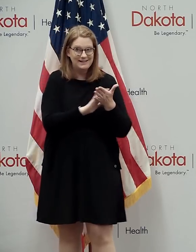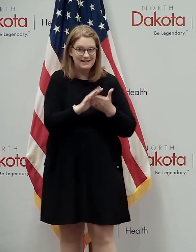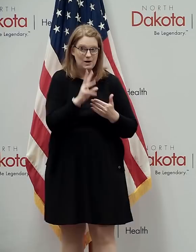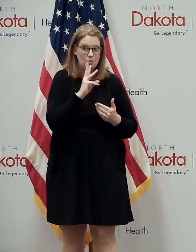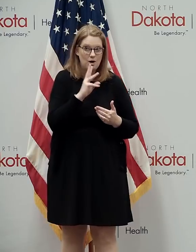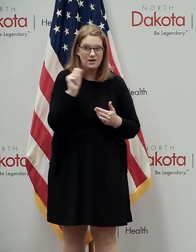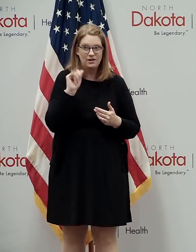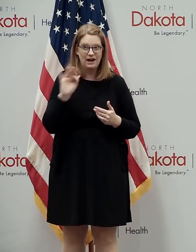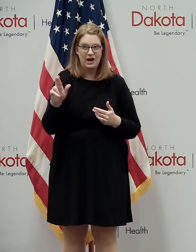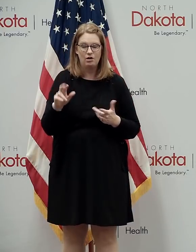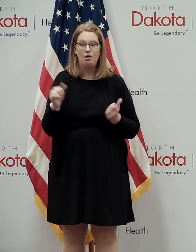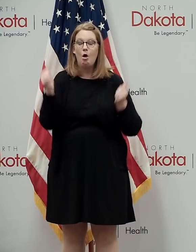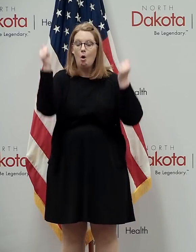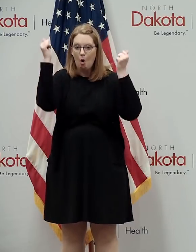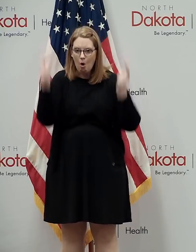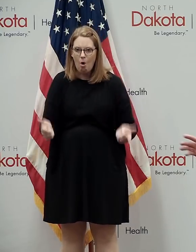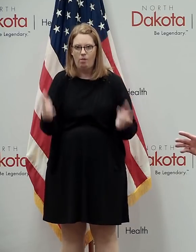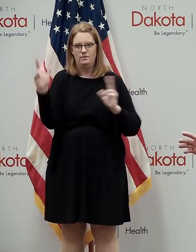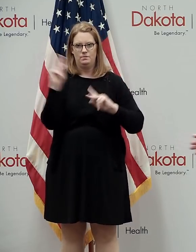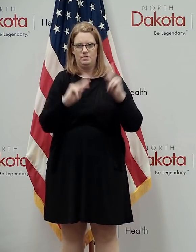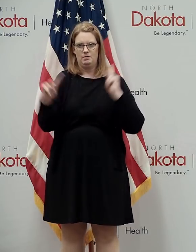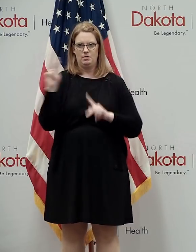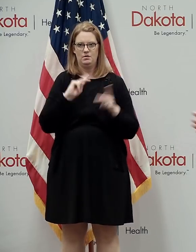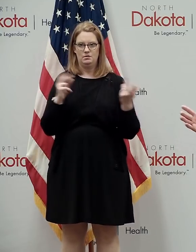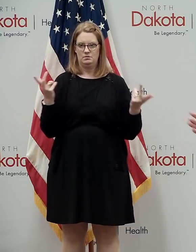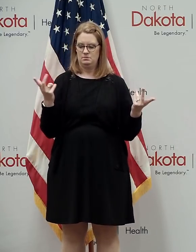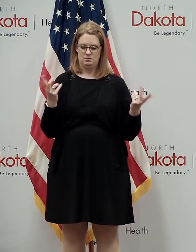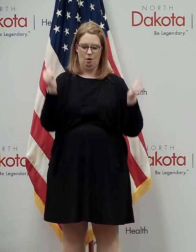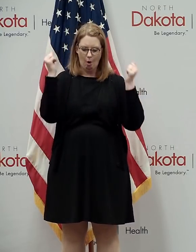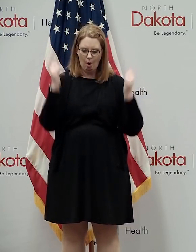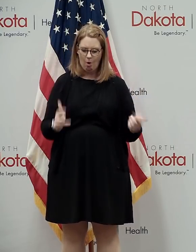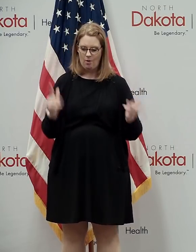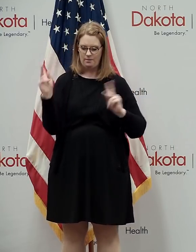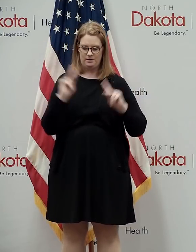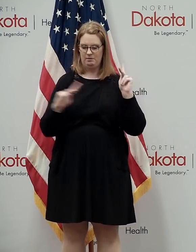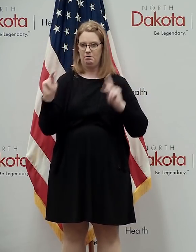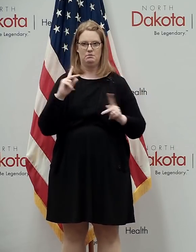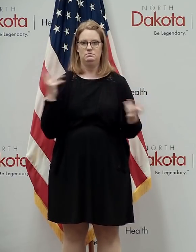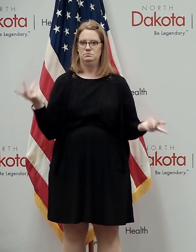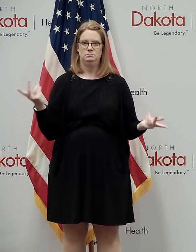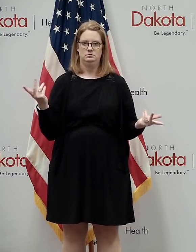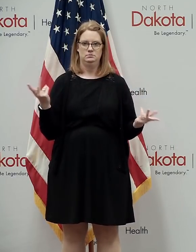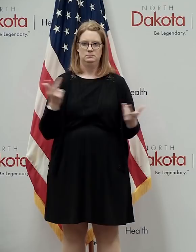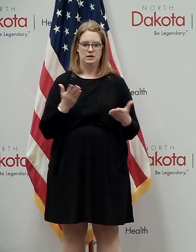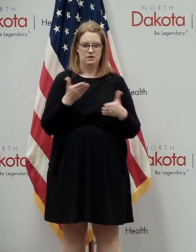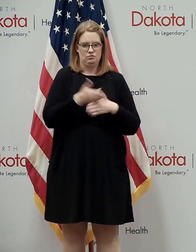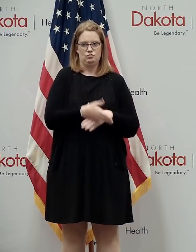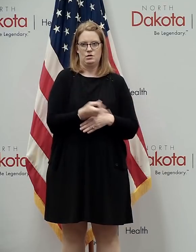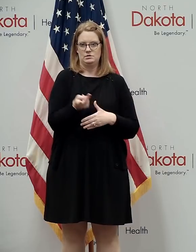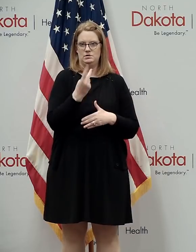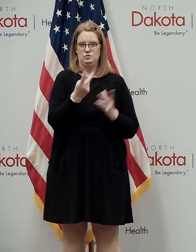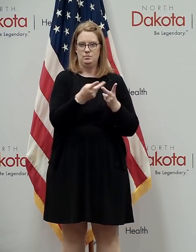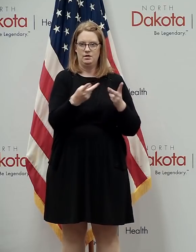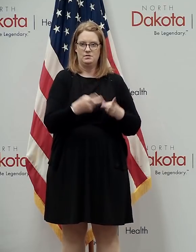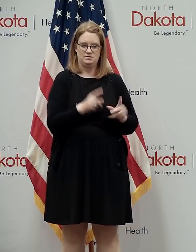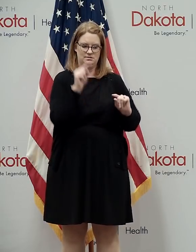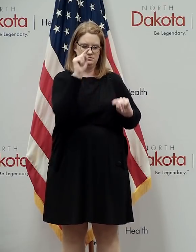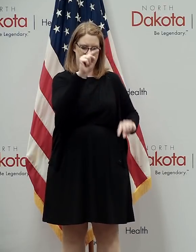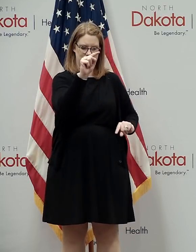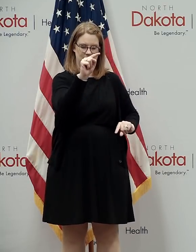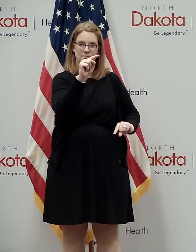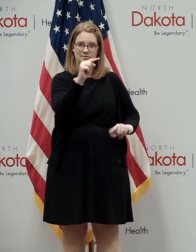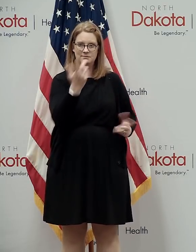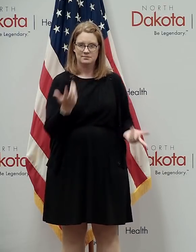state, including everybody along the Missouri, every inch of it, because of where it crosses in 2 places. And so this is